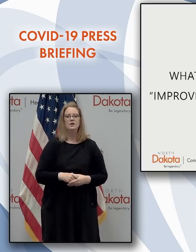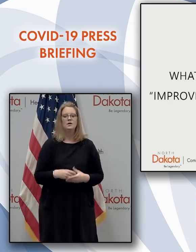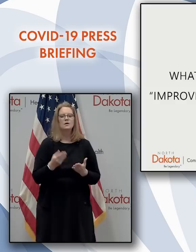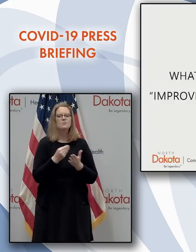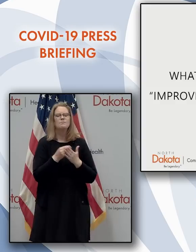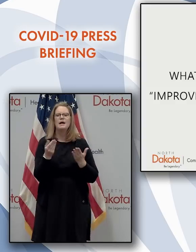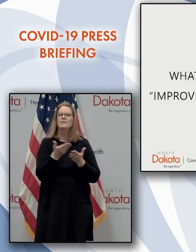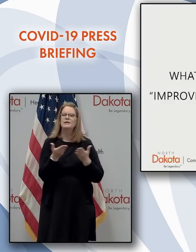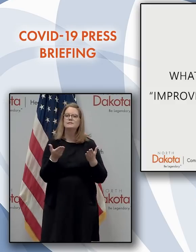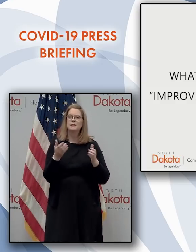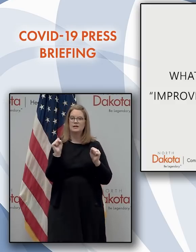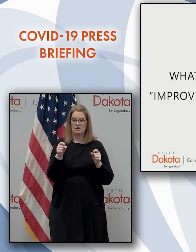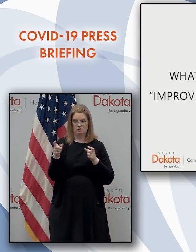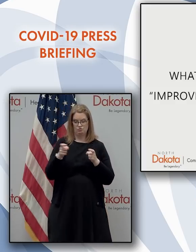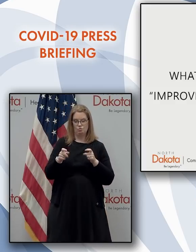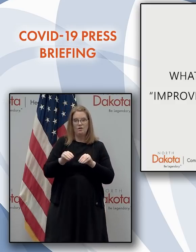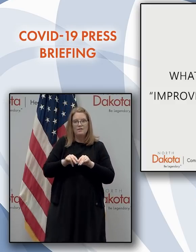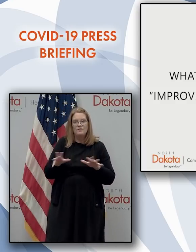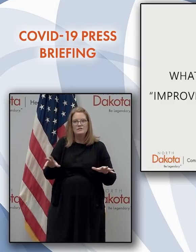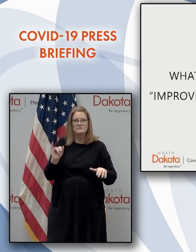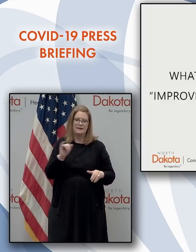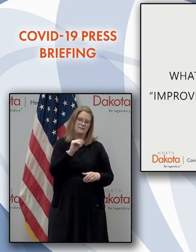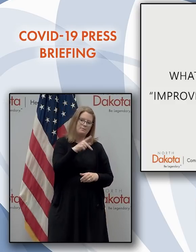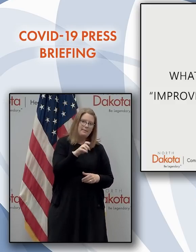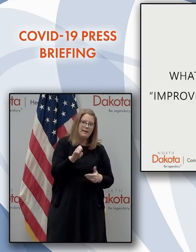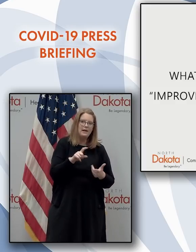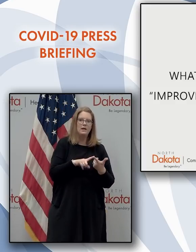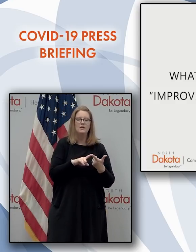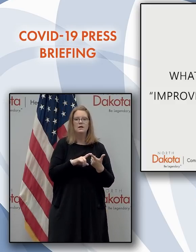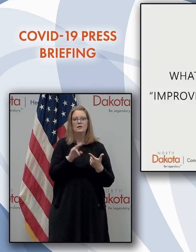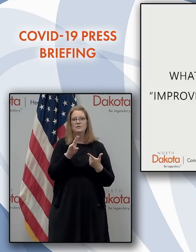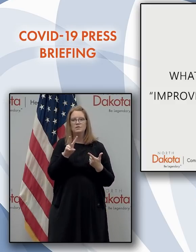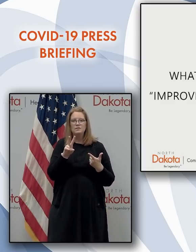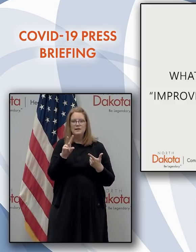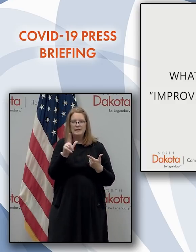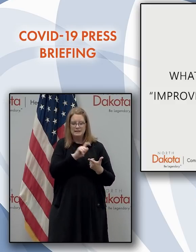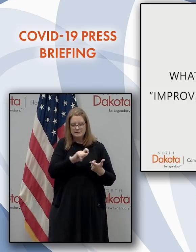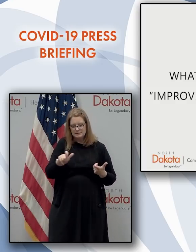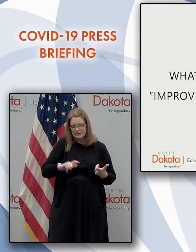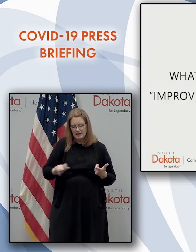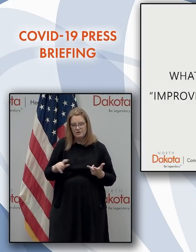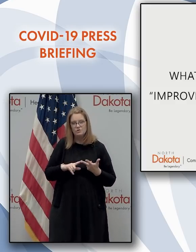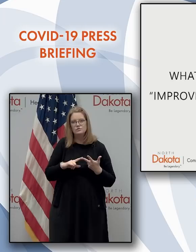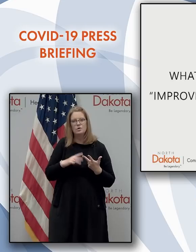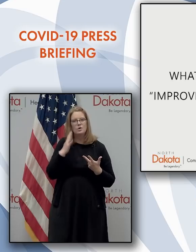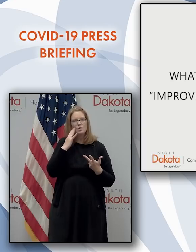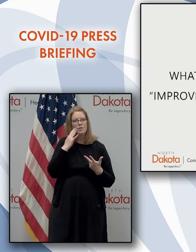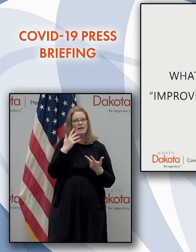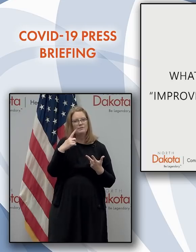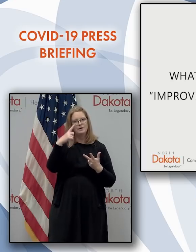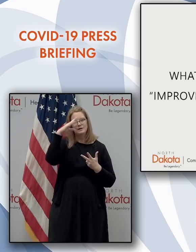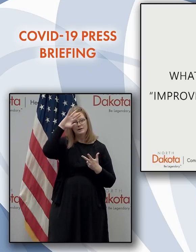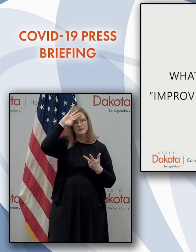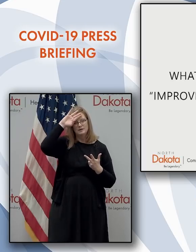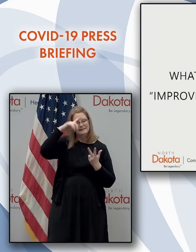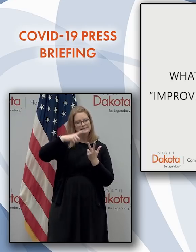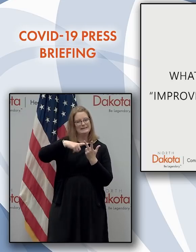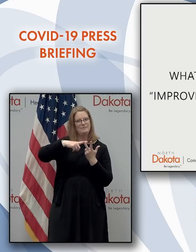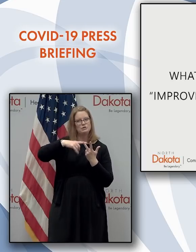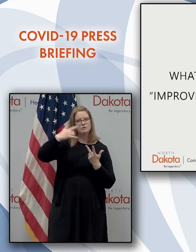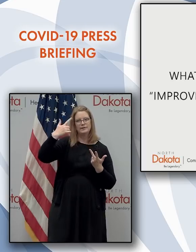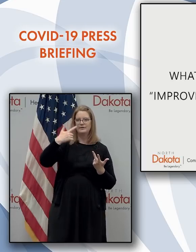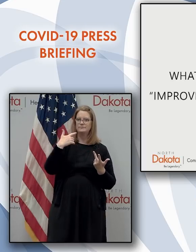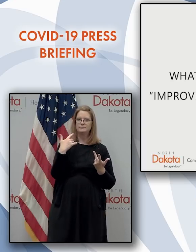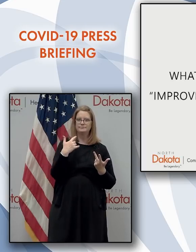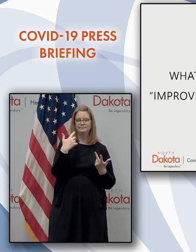items that directly control infection, like PPE, UV sanitizers, or temperature checking equipment. Again, these are just